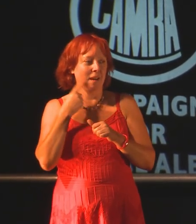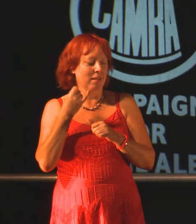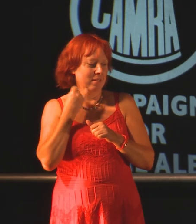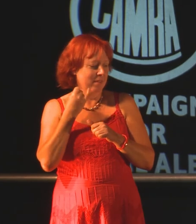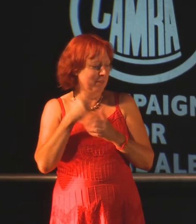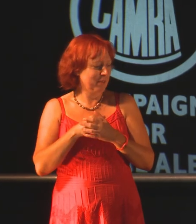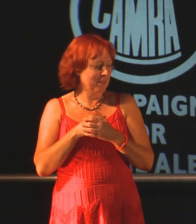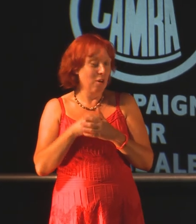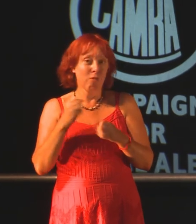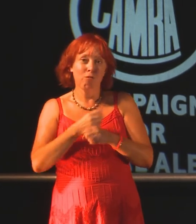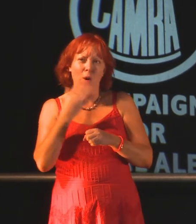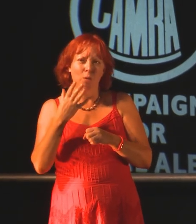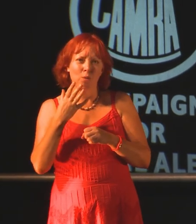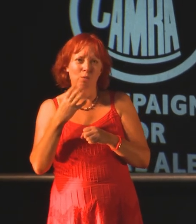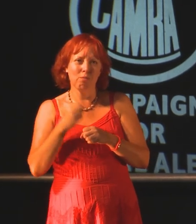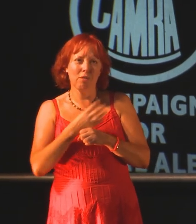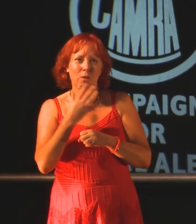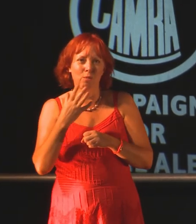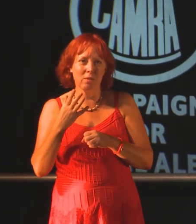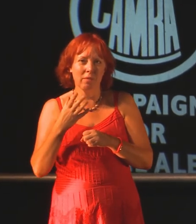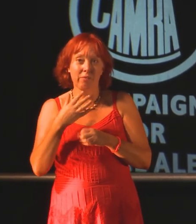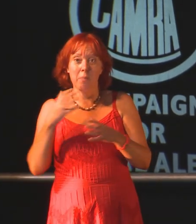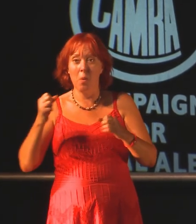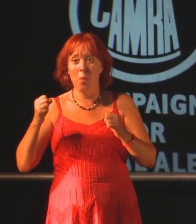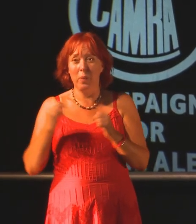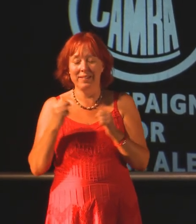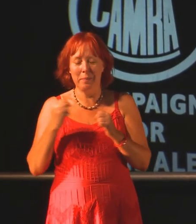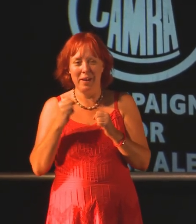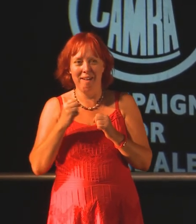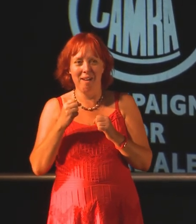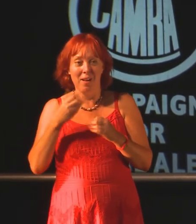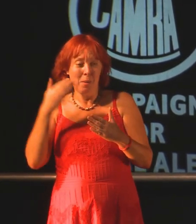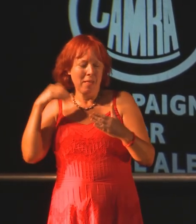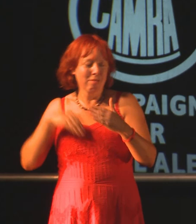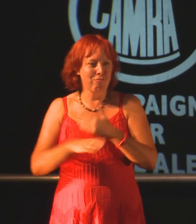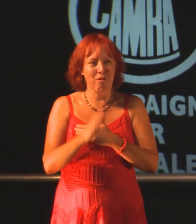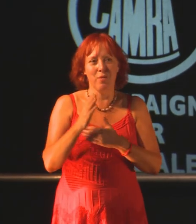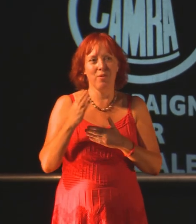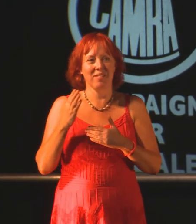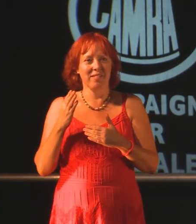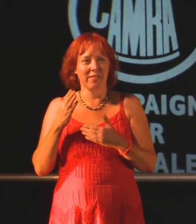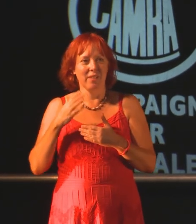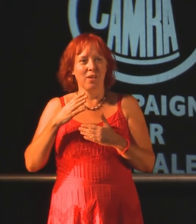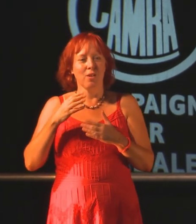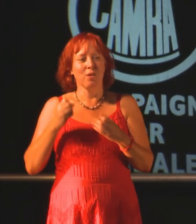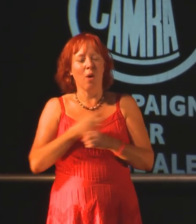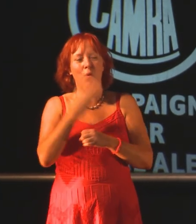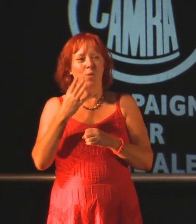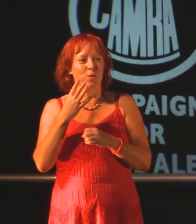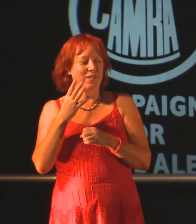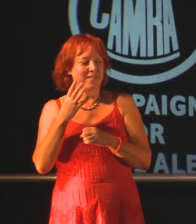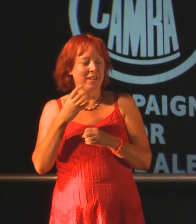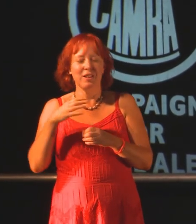And the gold, and this is a beer that has come through from the winter beer competition into the final here today, the gold, the